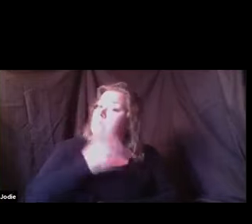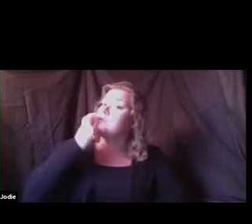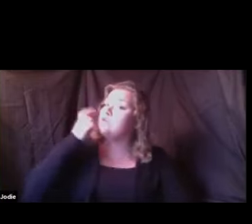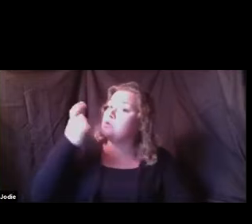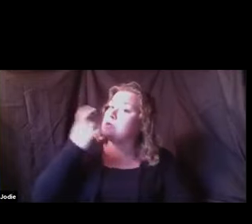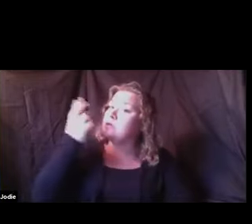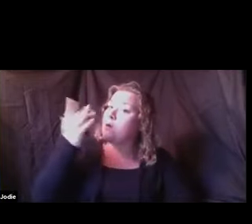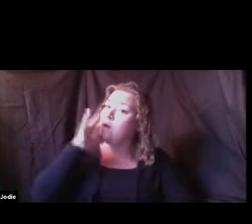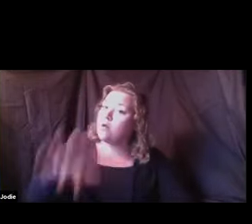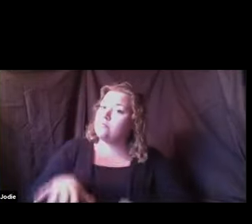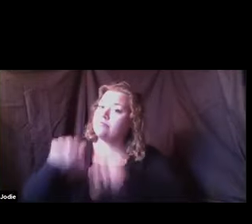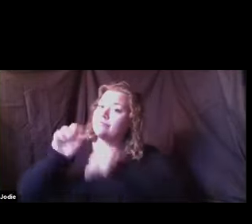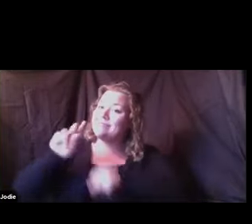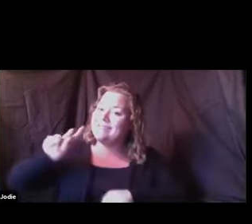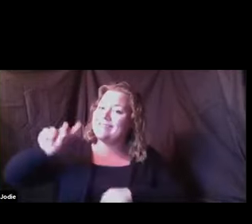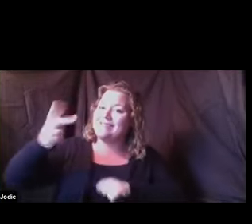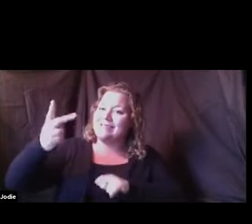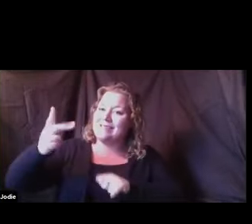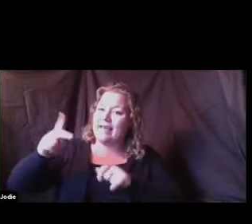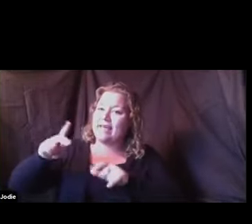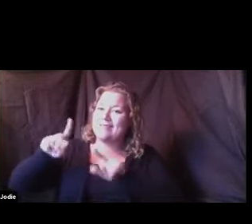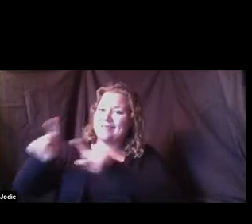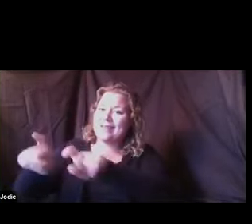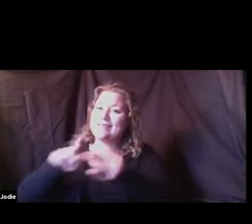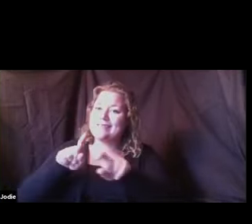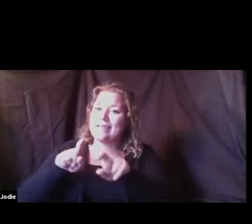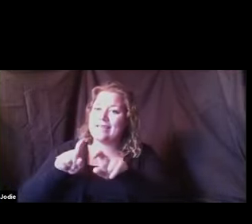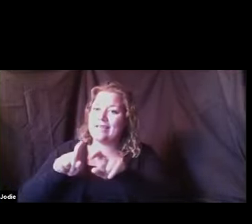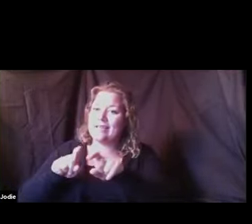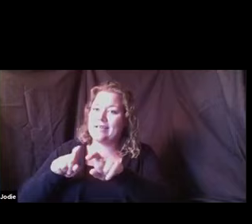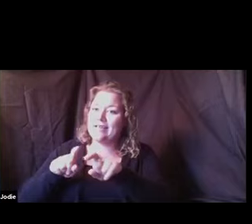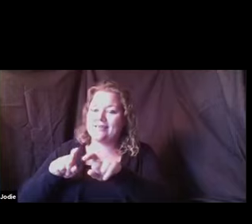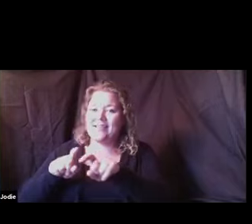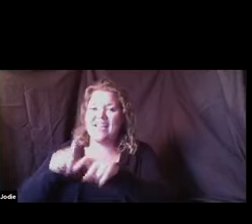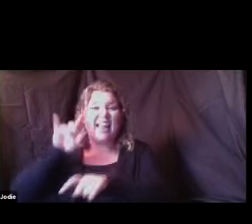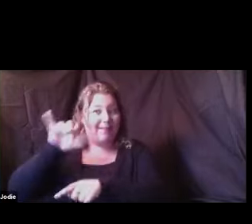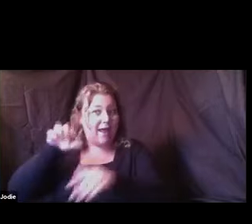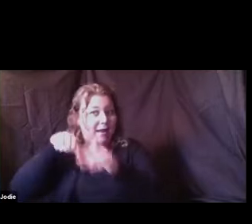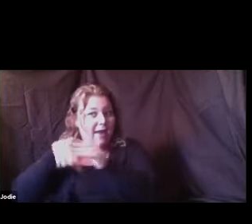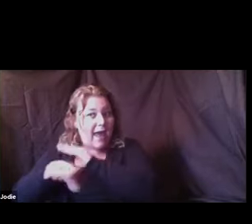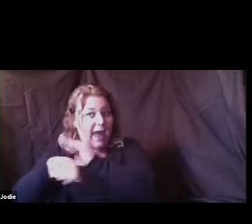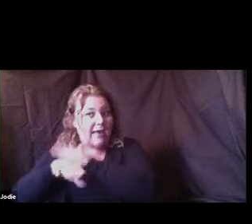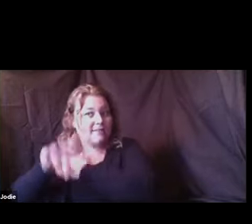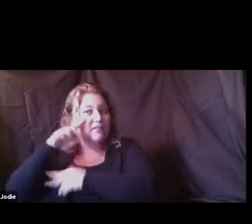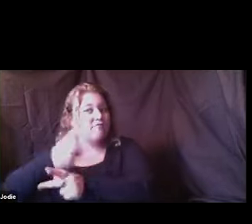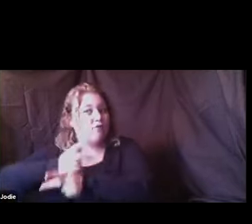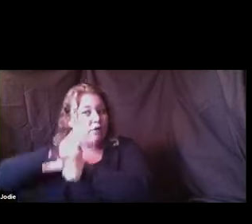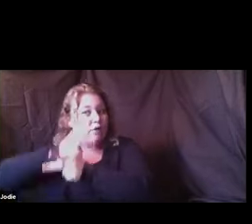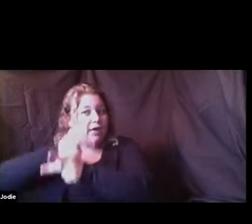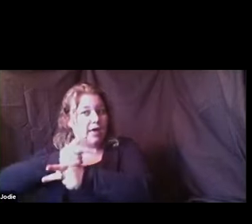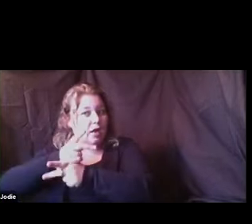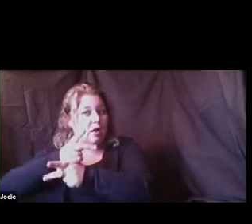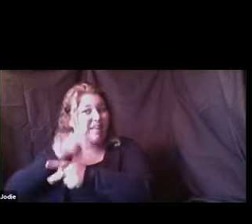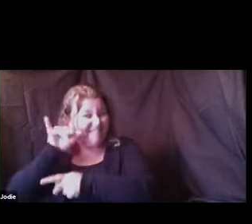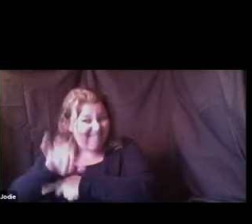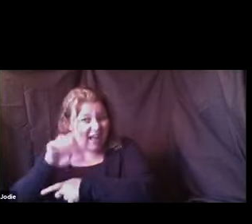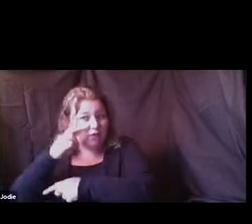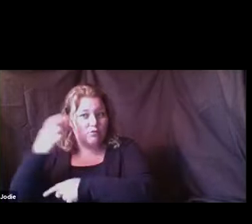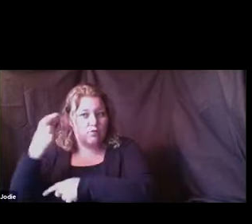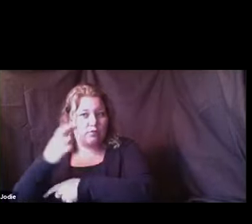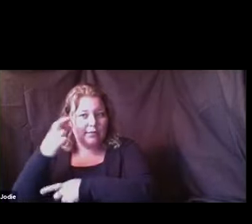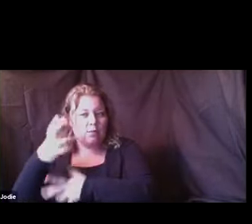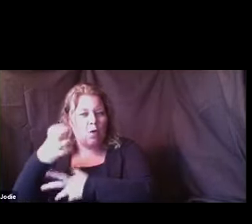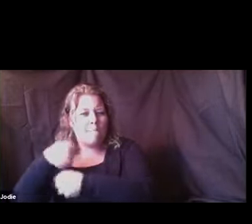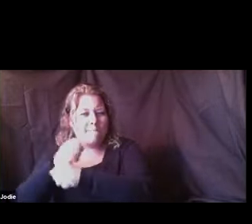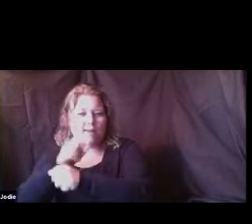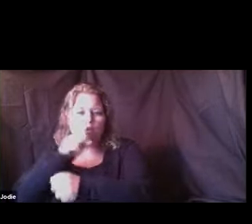testing is because access to care is an important issue for us to consider. And we